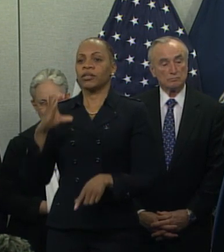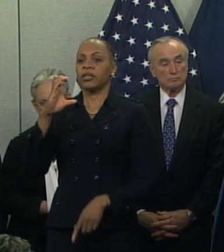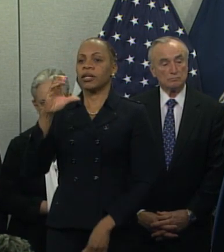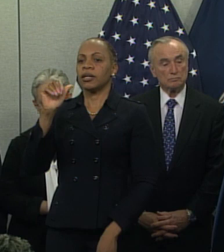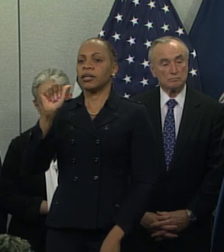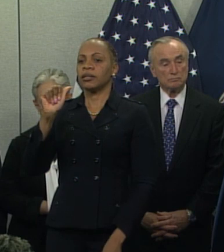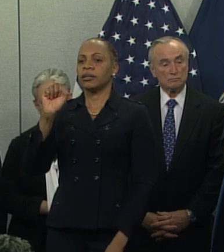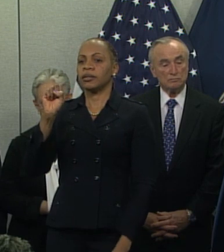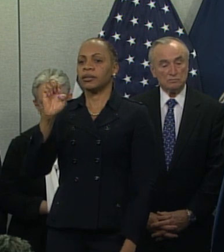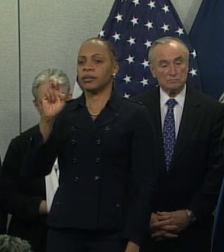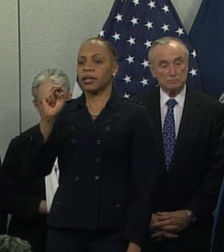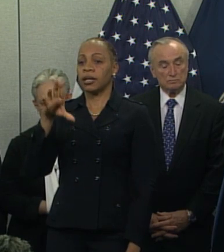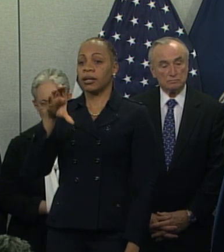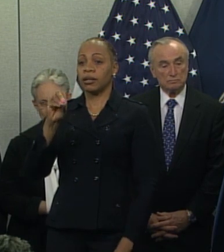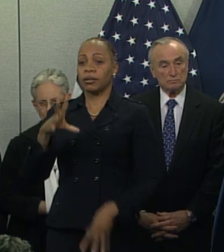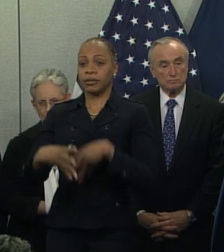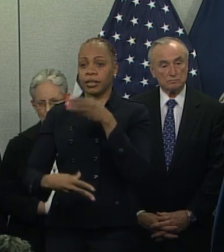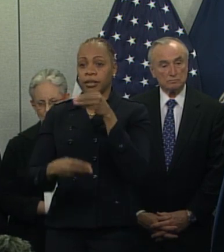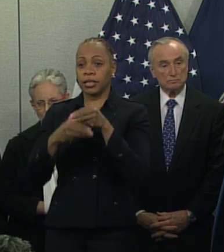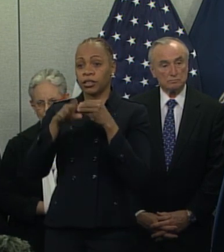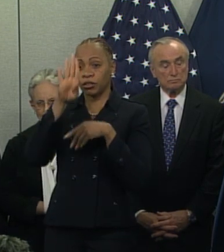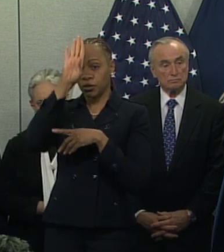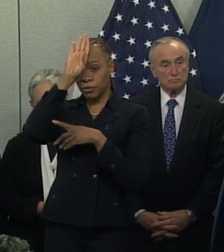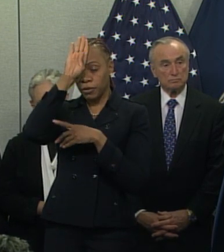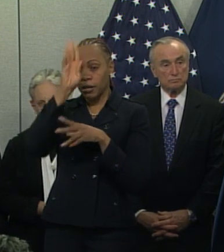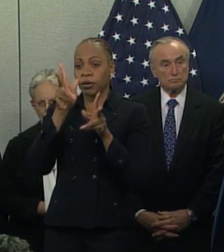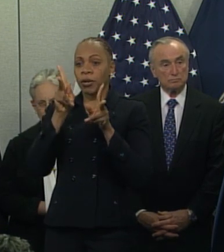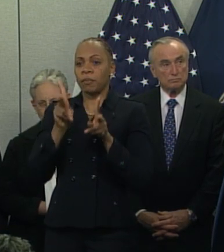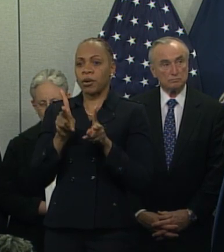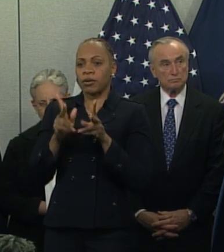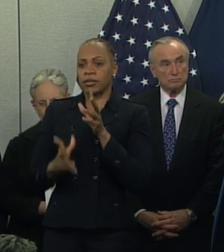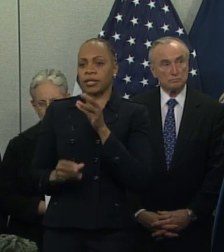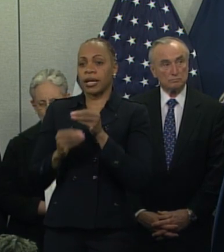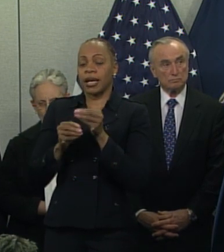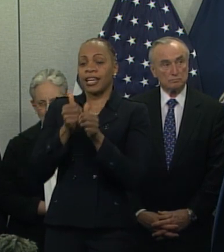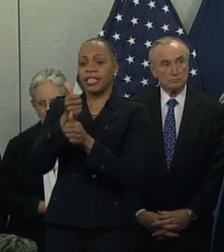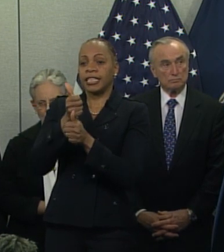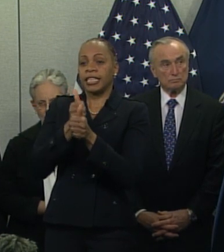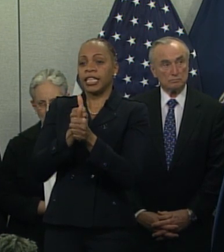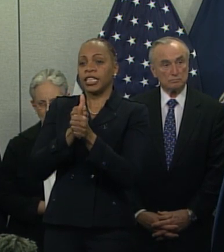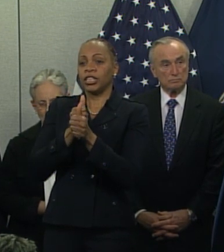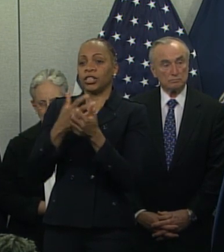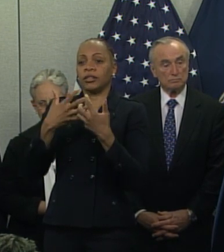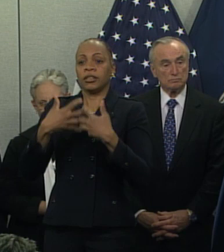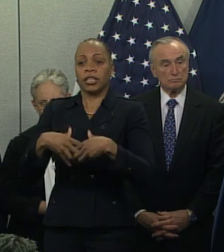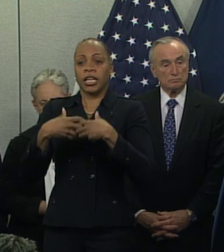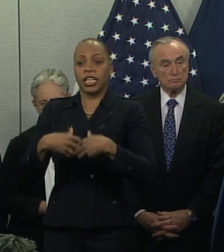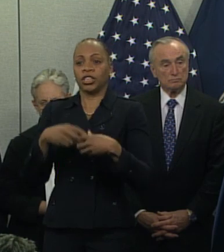be an additional firefighter added to each engine unit starting with tonight's tour of duty.